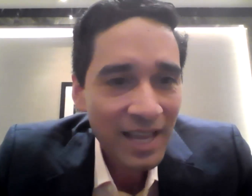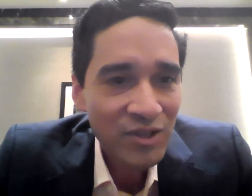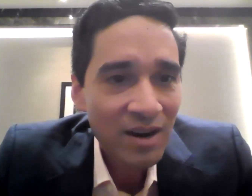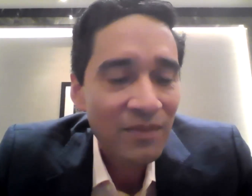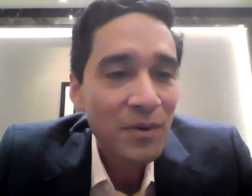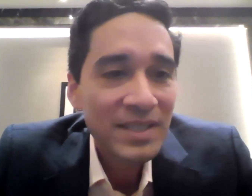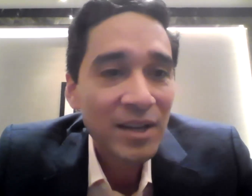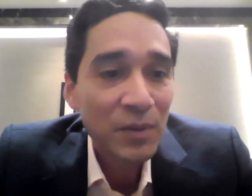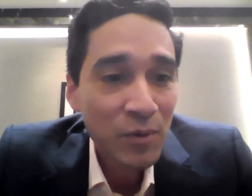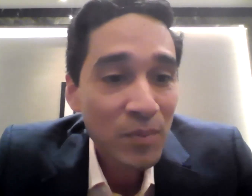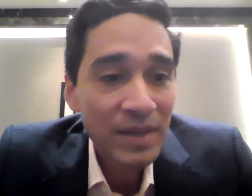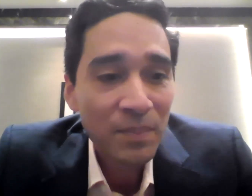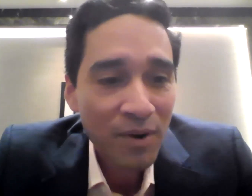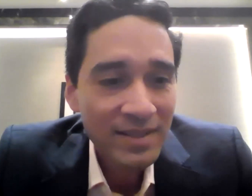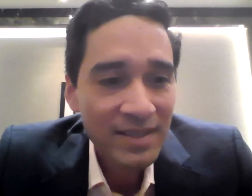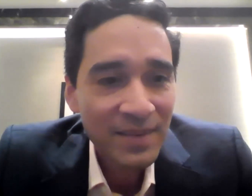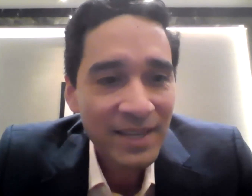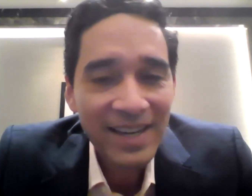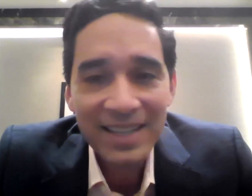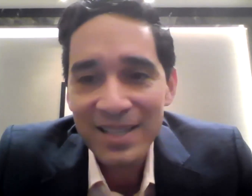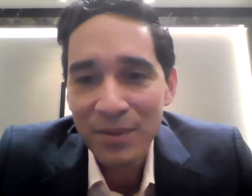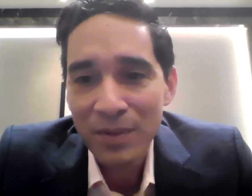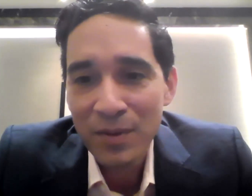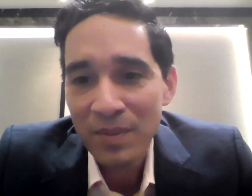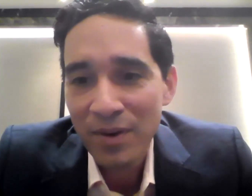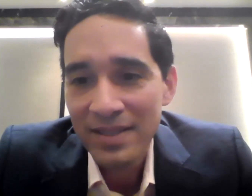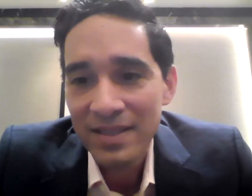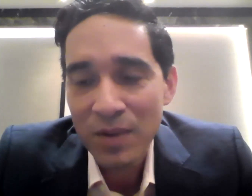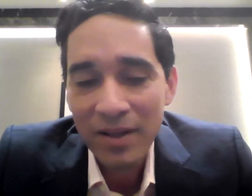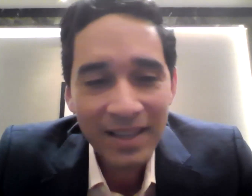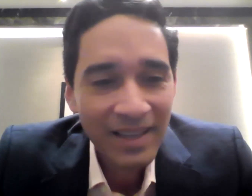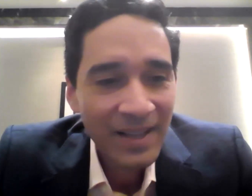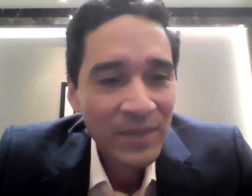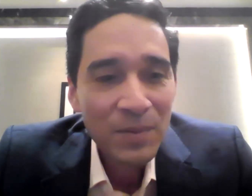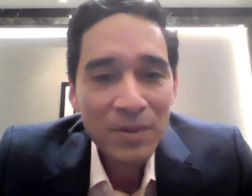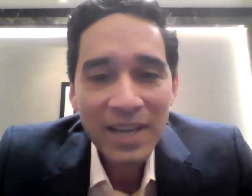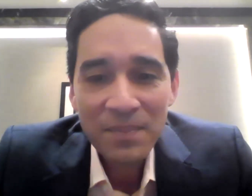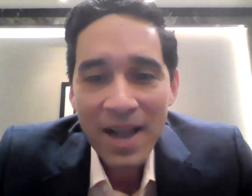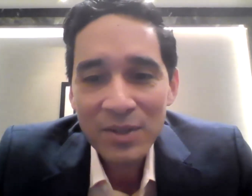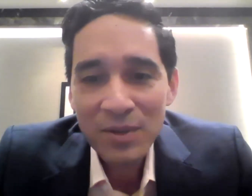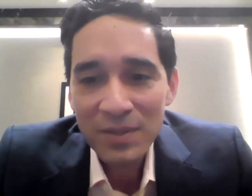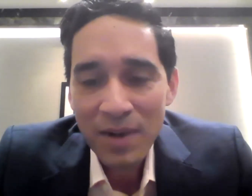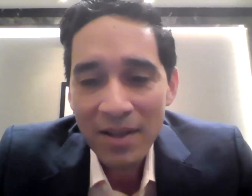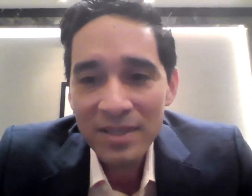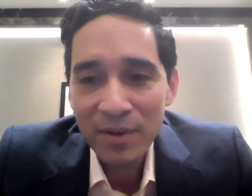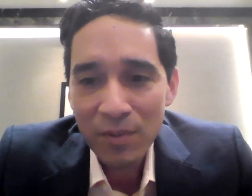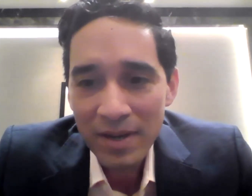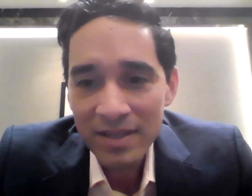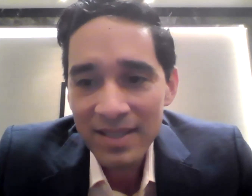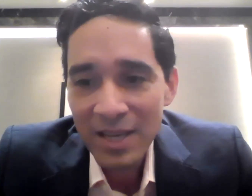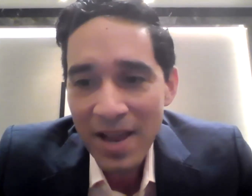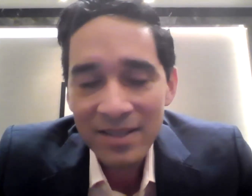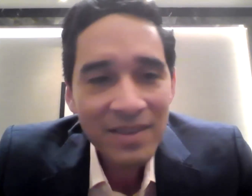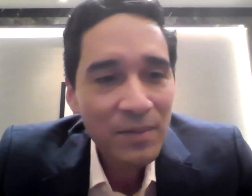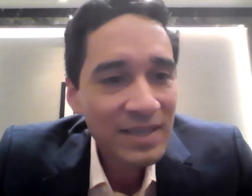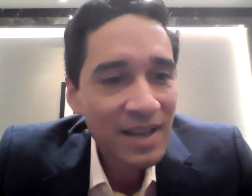inclusive HR focusing on the recruitment process and making an accessible recruitment process as well. We will get back to you as well with some of the